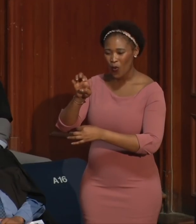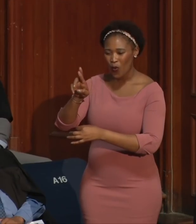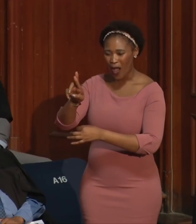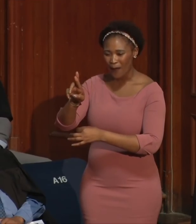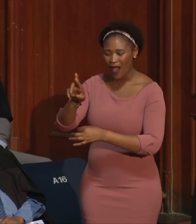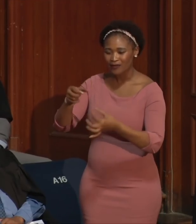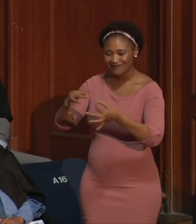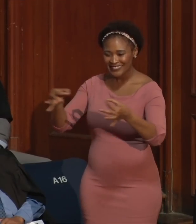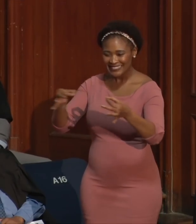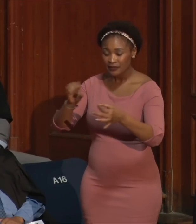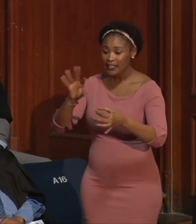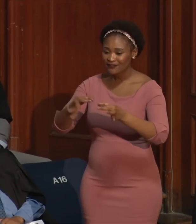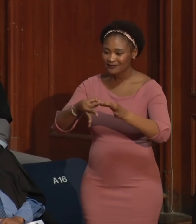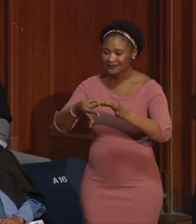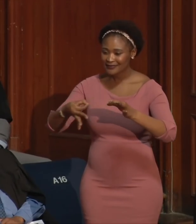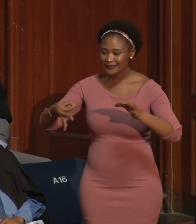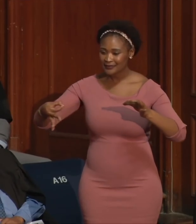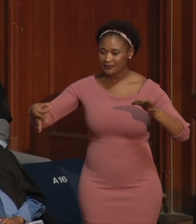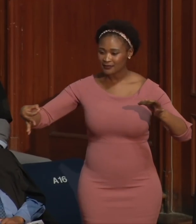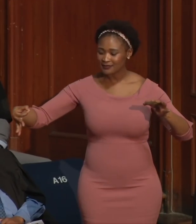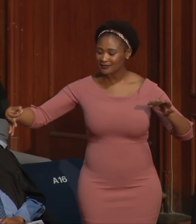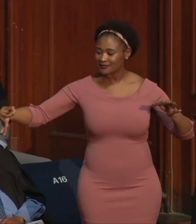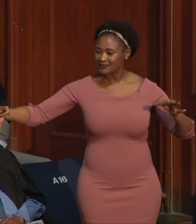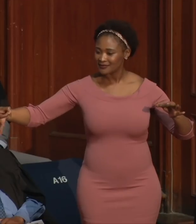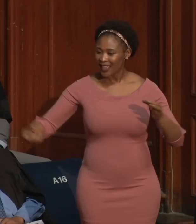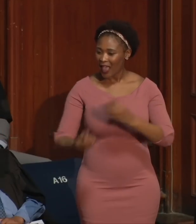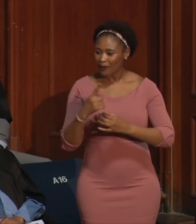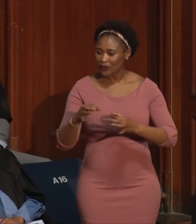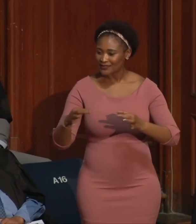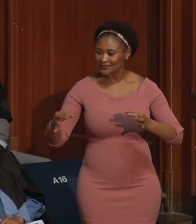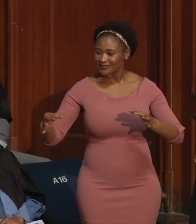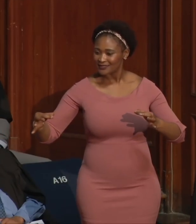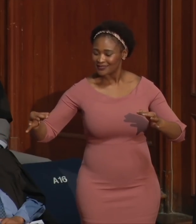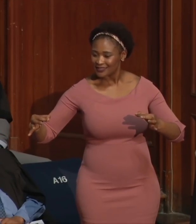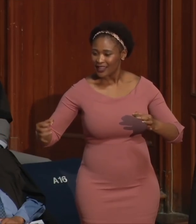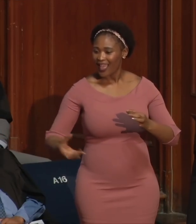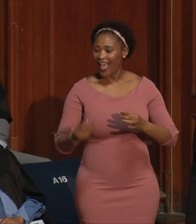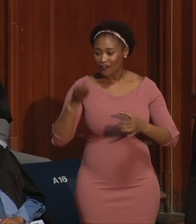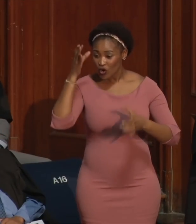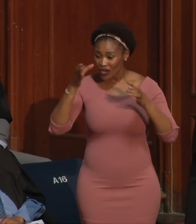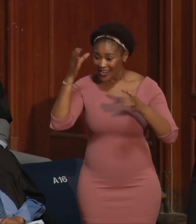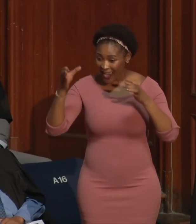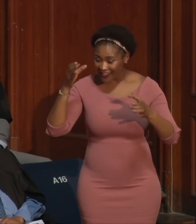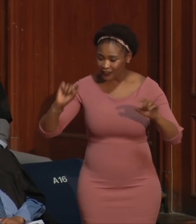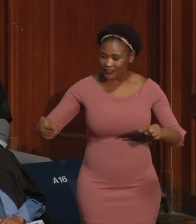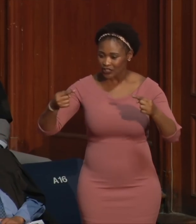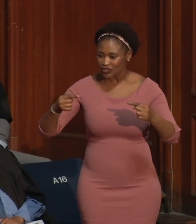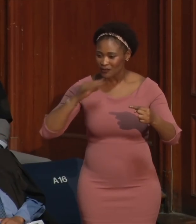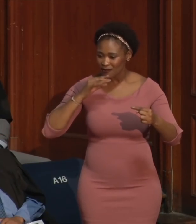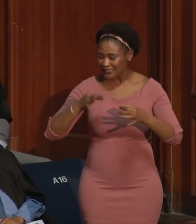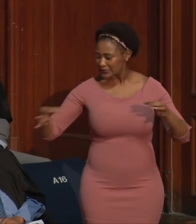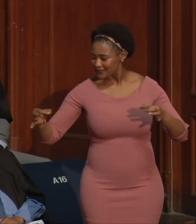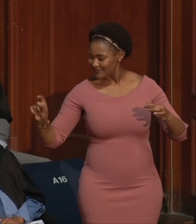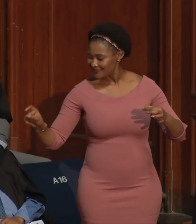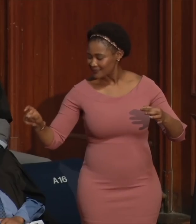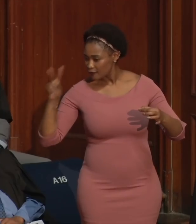on both sides, it gets that creative tension. On one side is your vision, what you really want, and on the